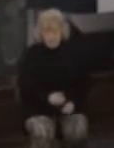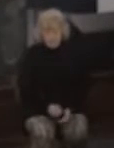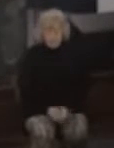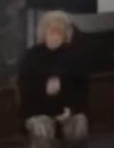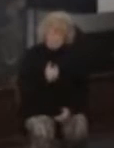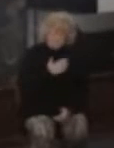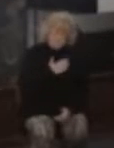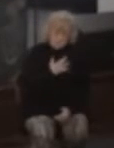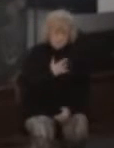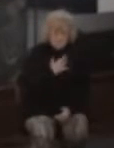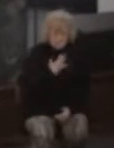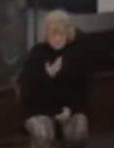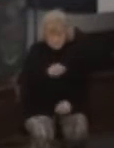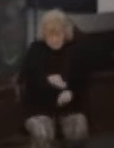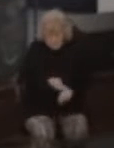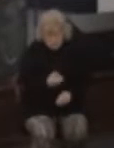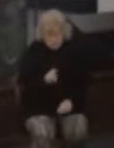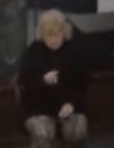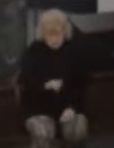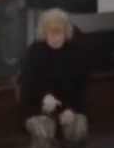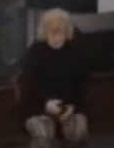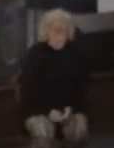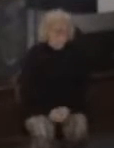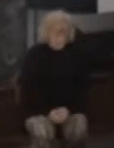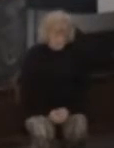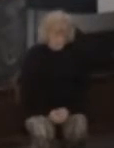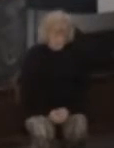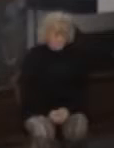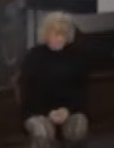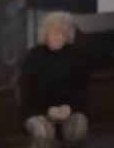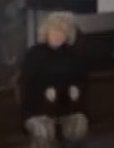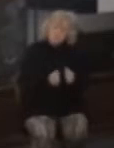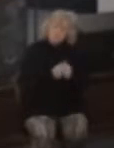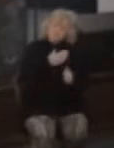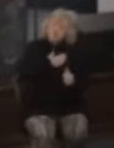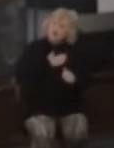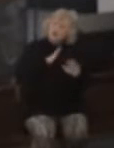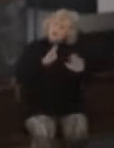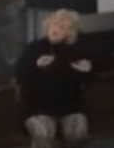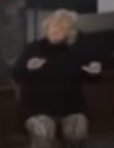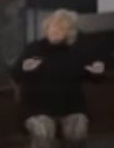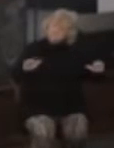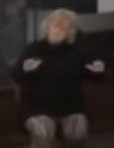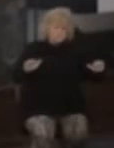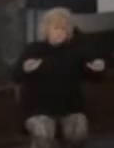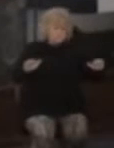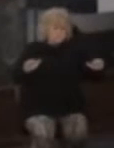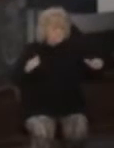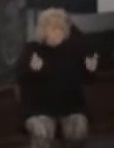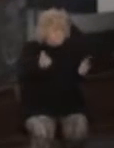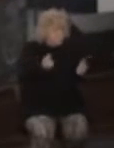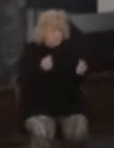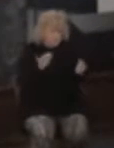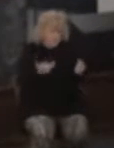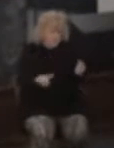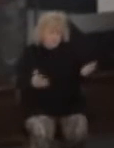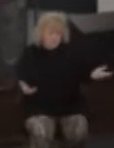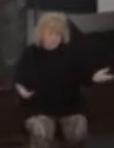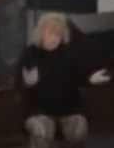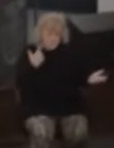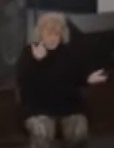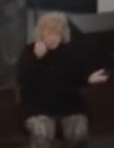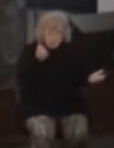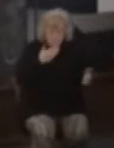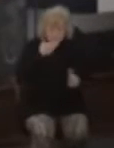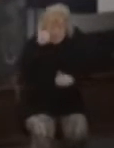think. Maybe only with our kids do we really get this concept right, because we want